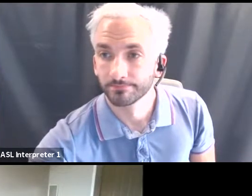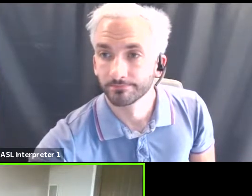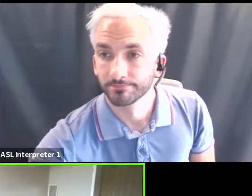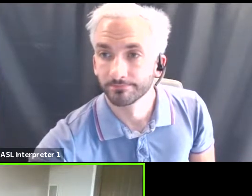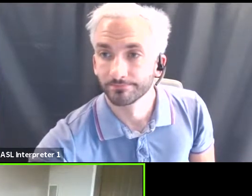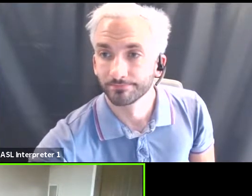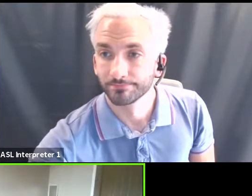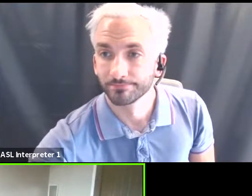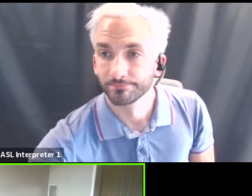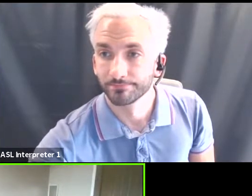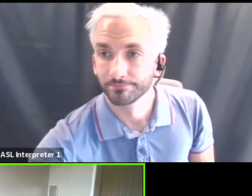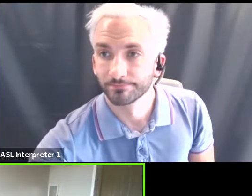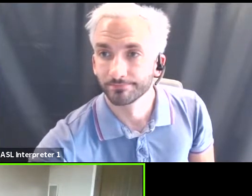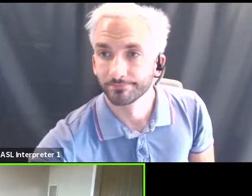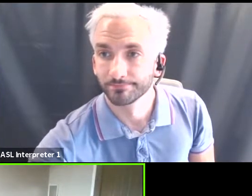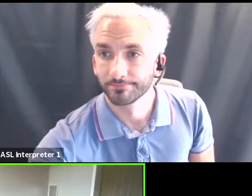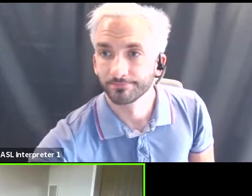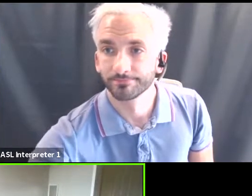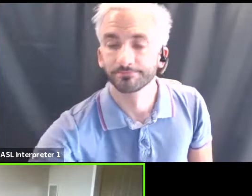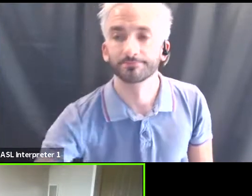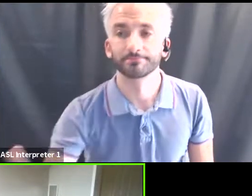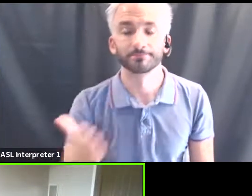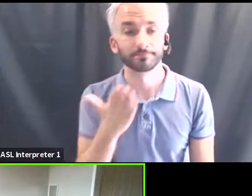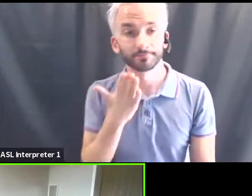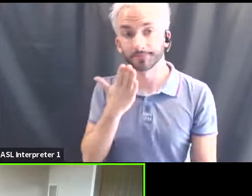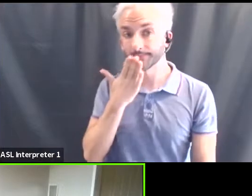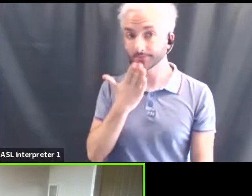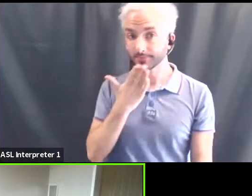Thank you so much, Marvin. Thank you, Marvin.